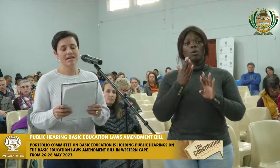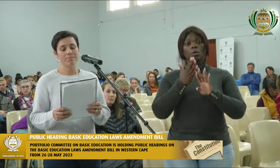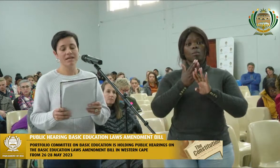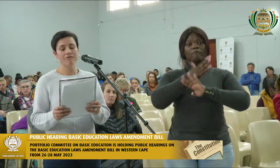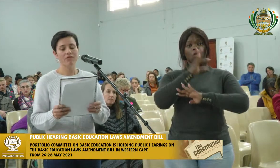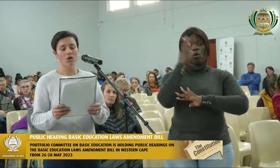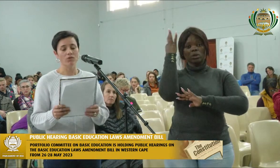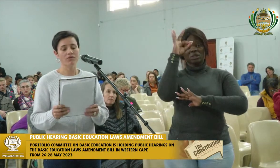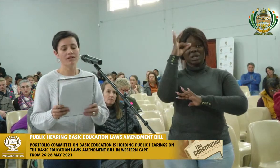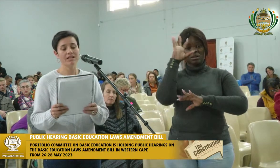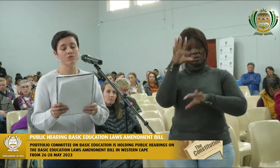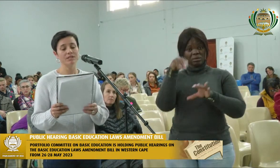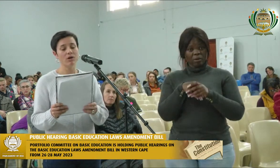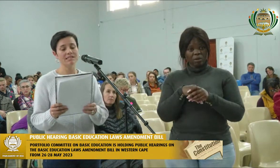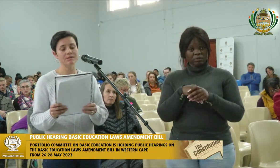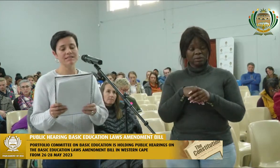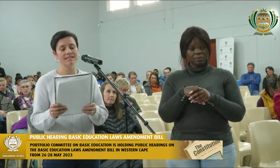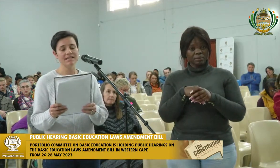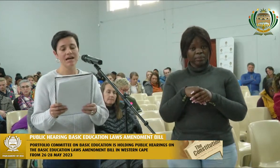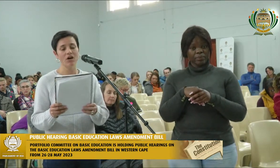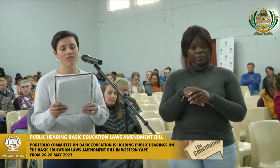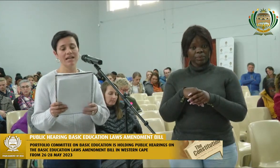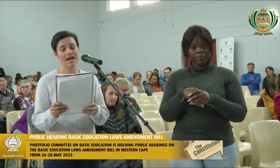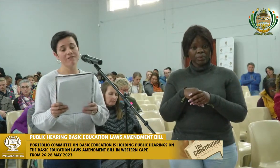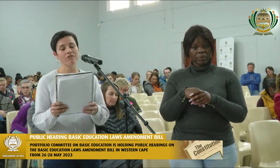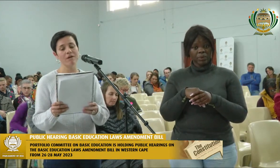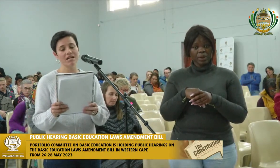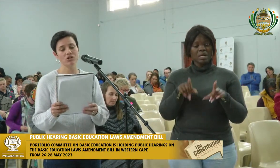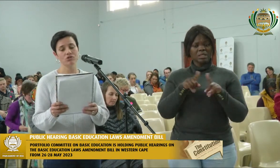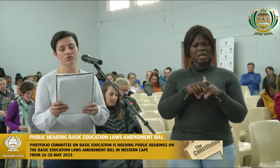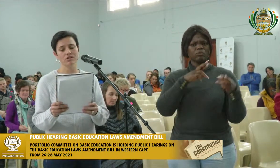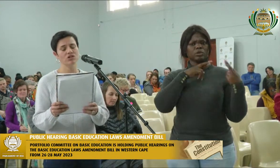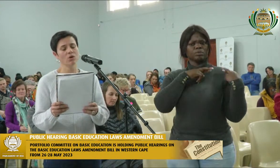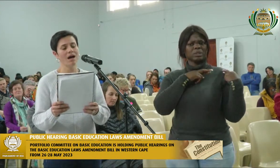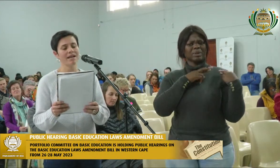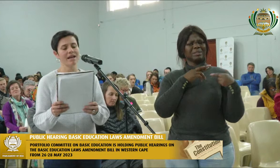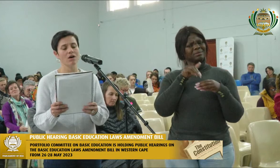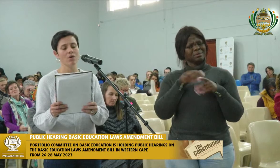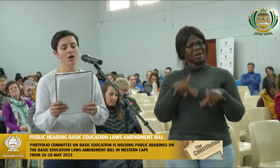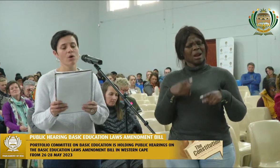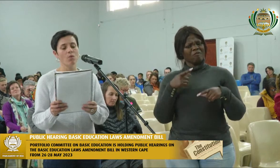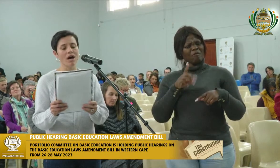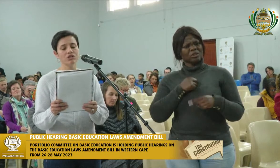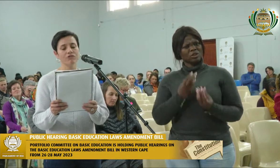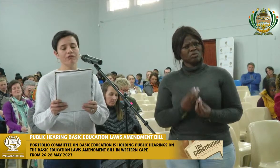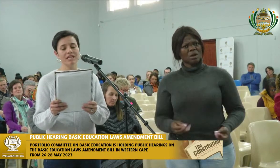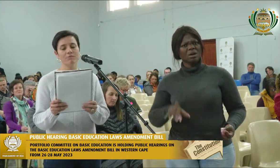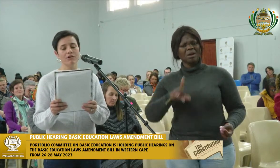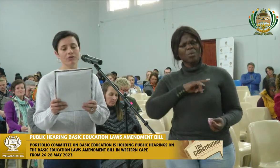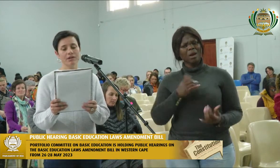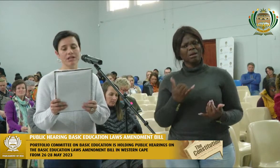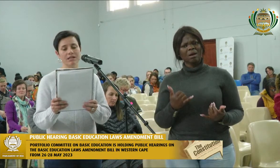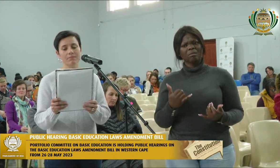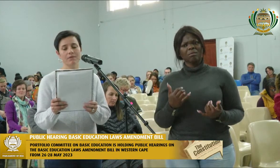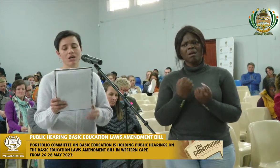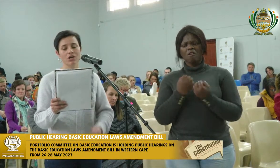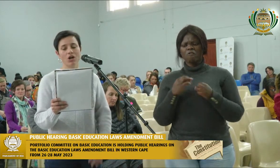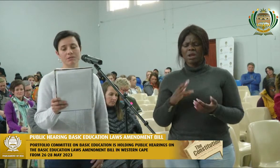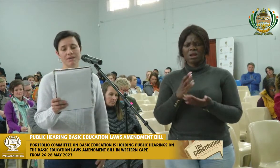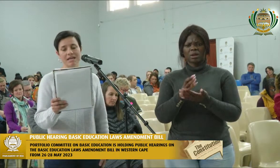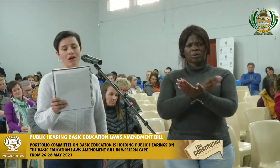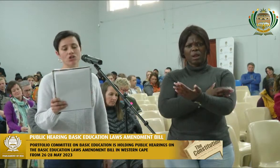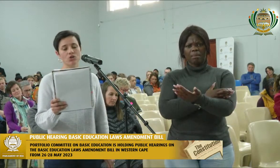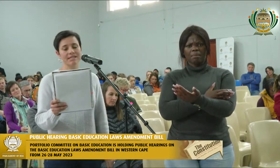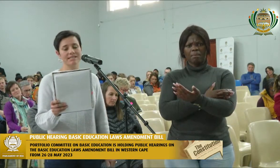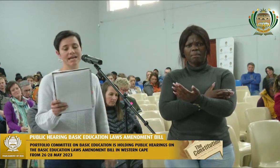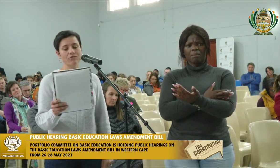the state been involved in the responsibility of the life of my children. So why now? Why should freedom of curriculum